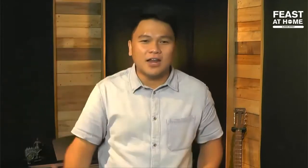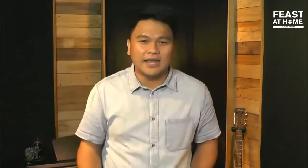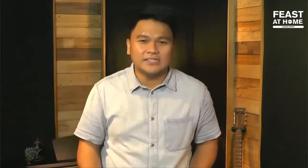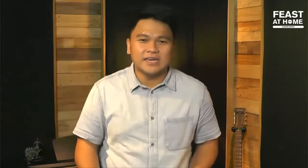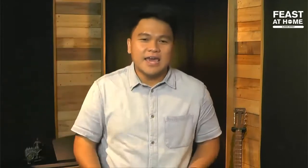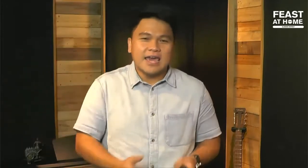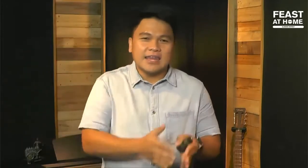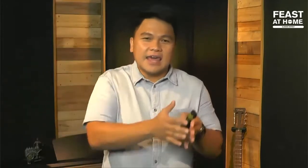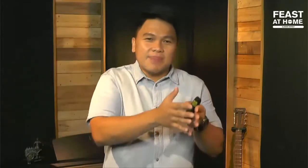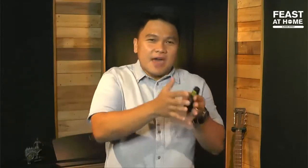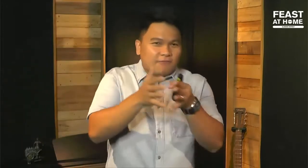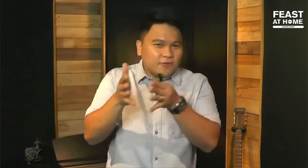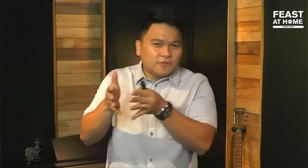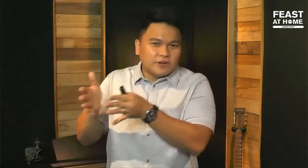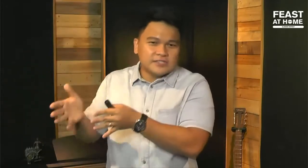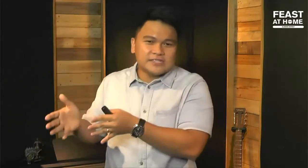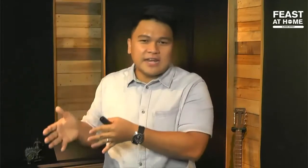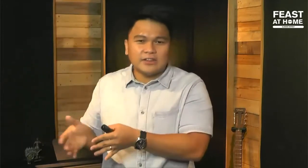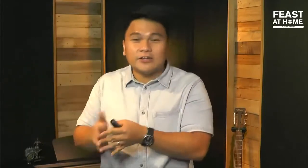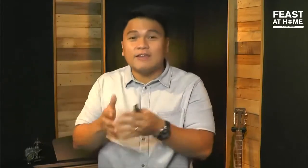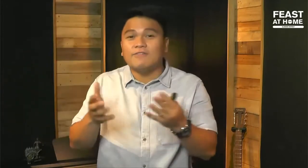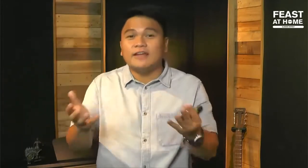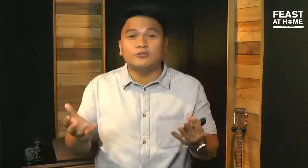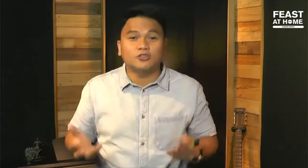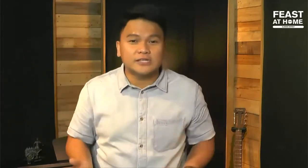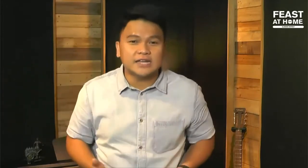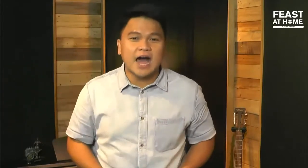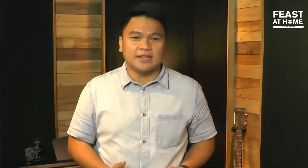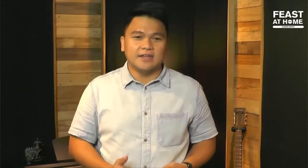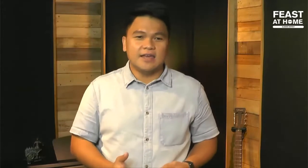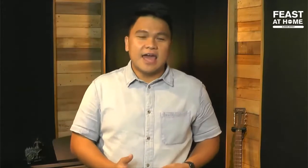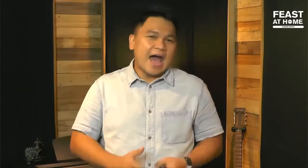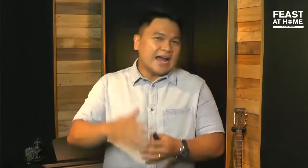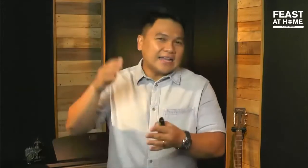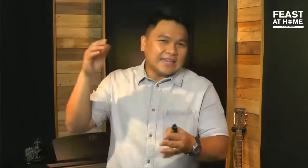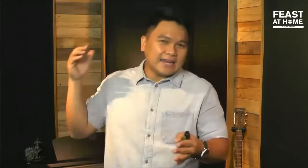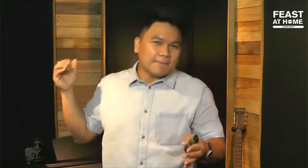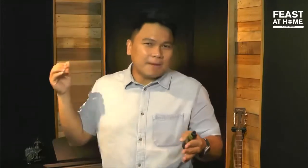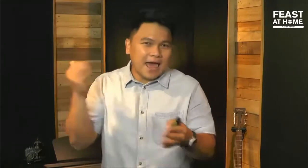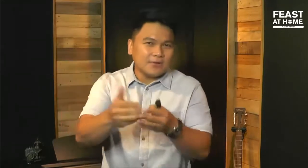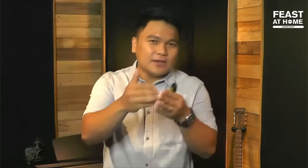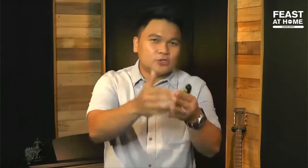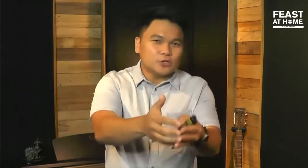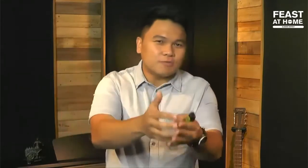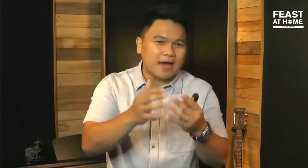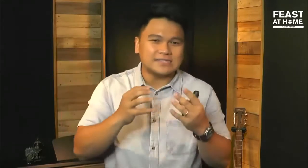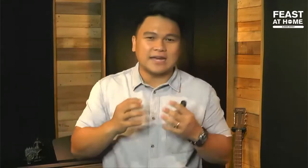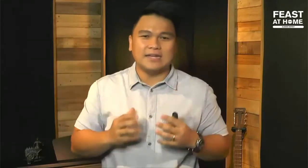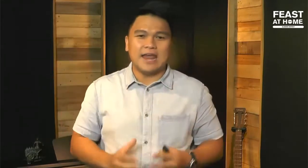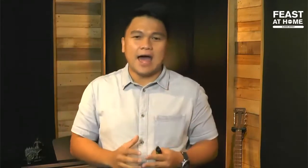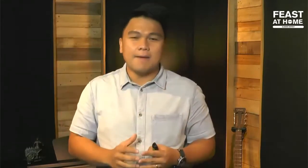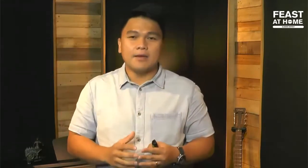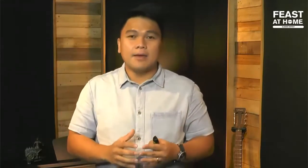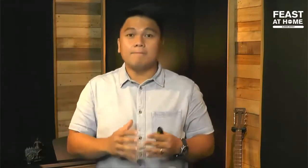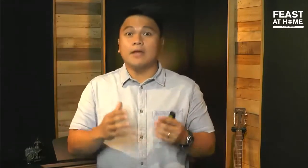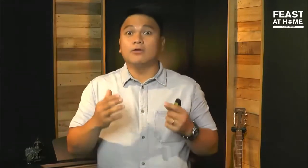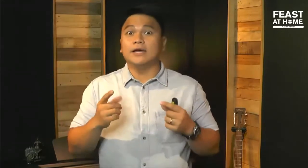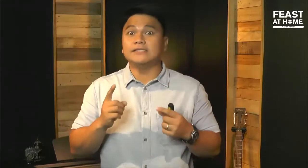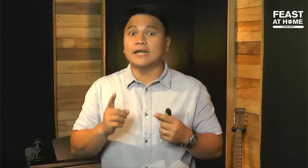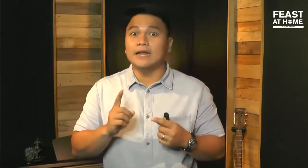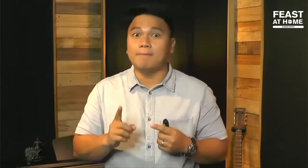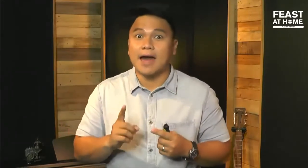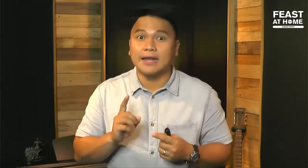of knowledge. And then, a few verses later, they failed to trust God. Ang ganda na ng plano ng Diyos para sa kanila,